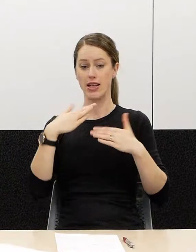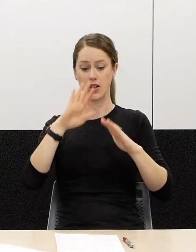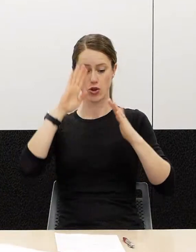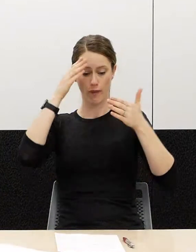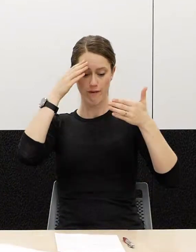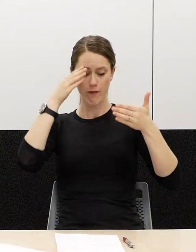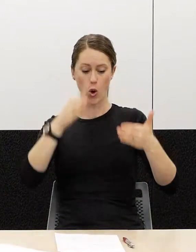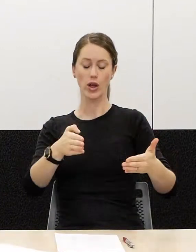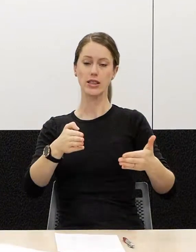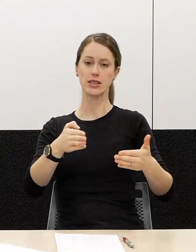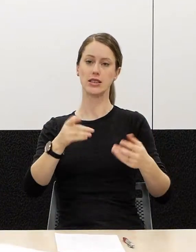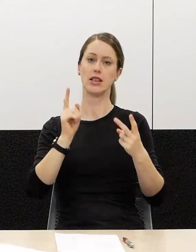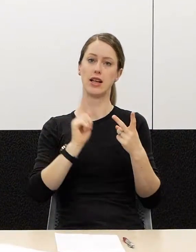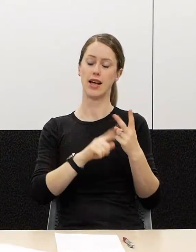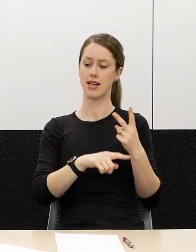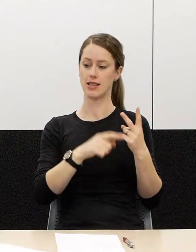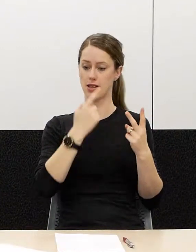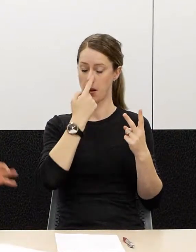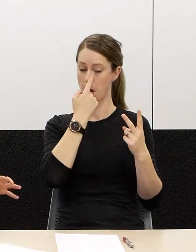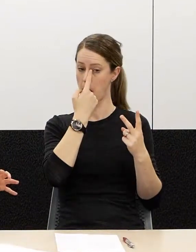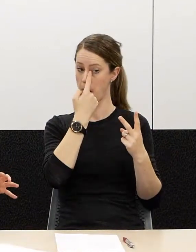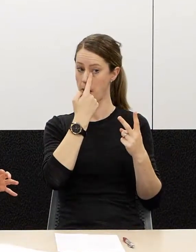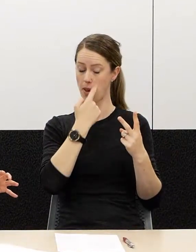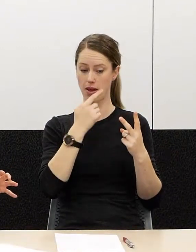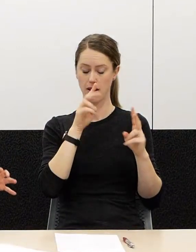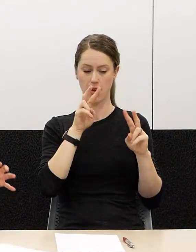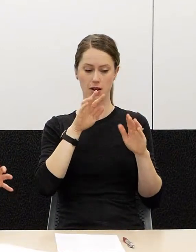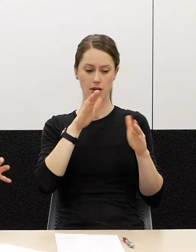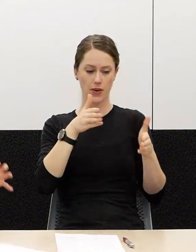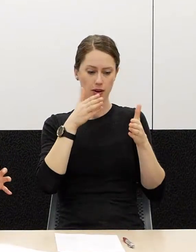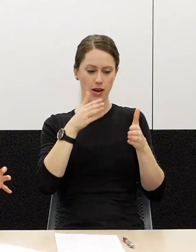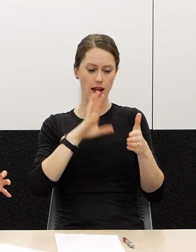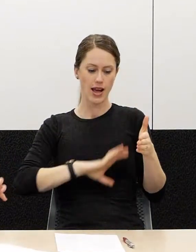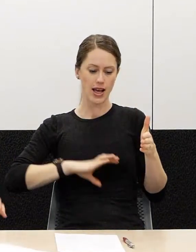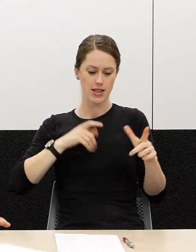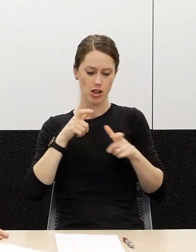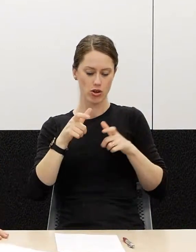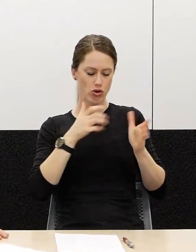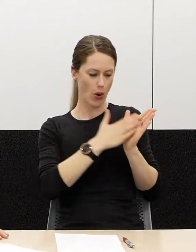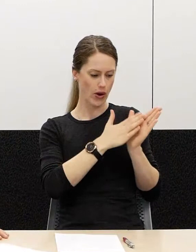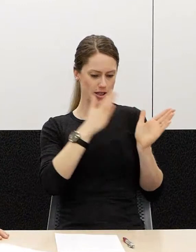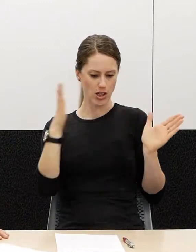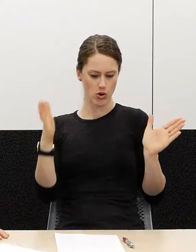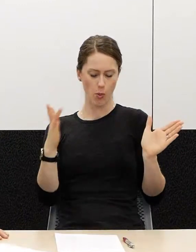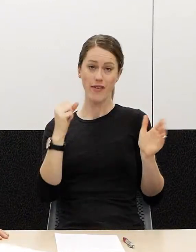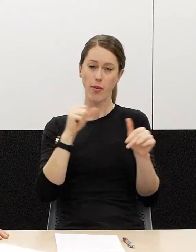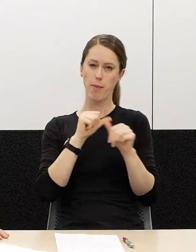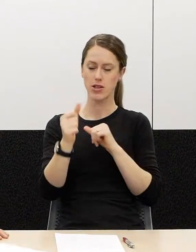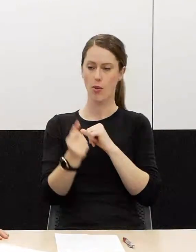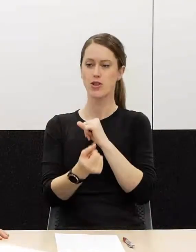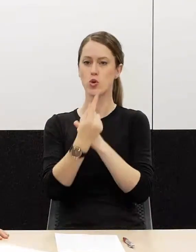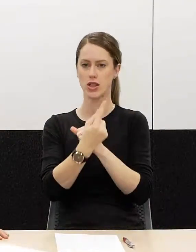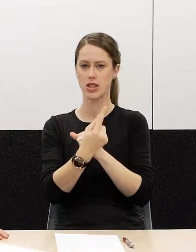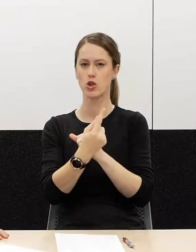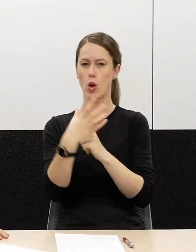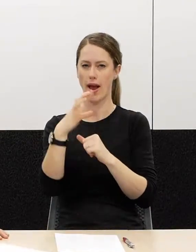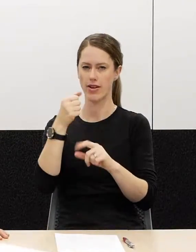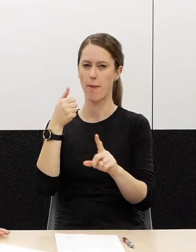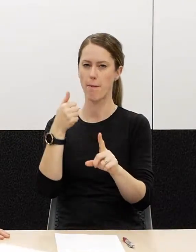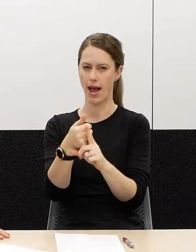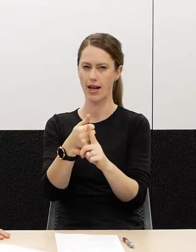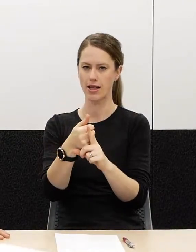focus and we are right across the cancer control continuum, we have the best chance of actually having an